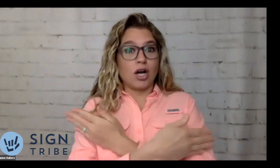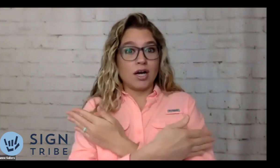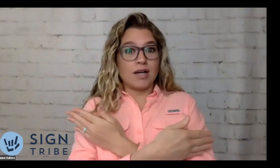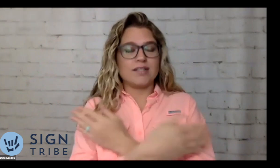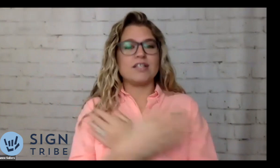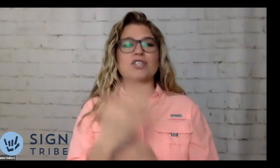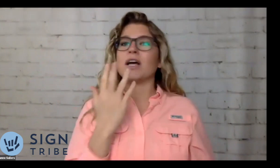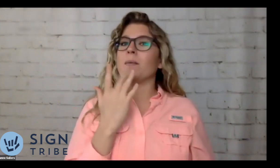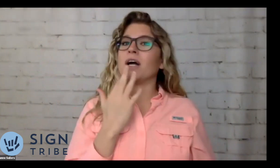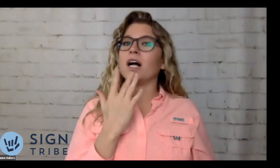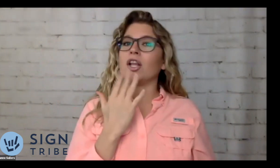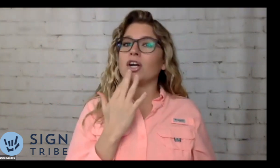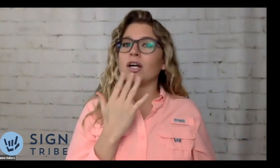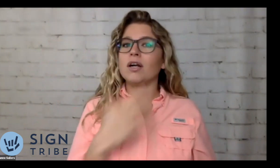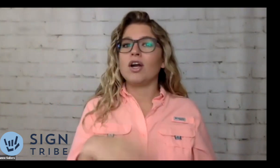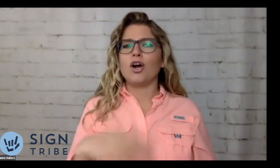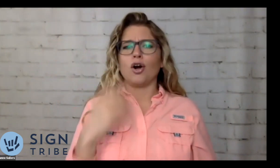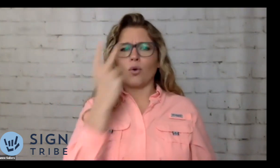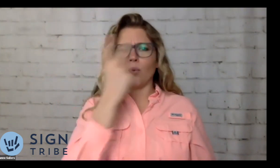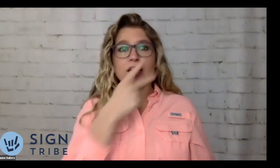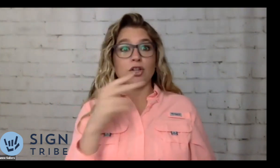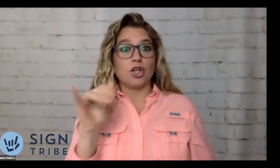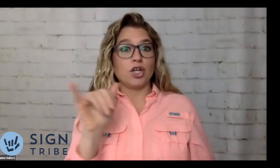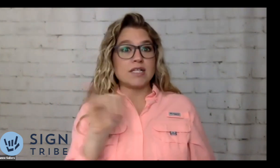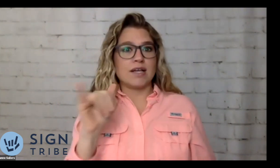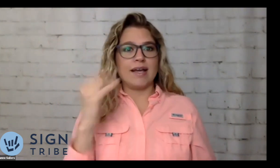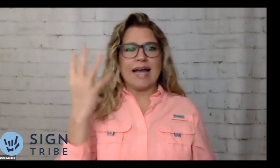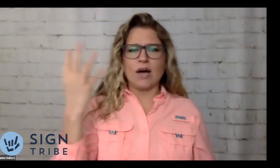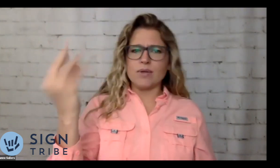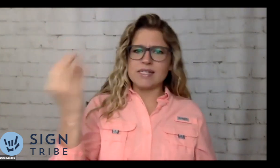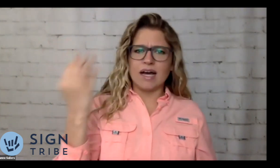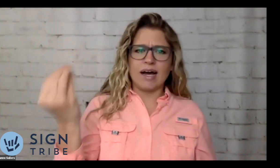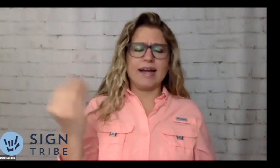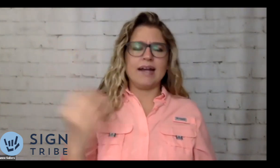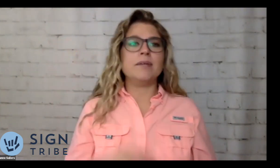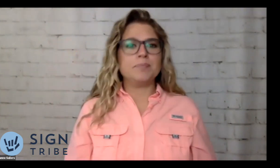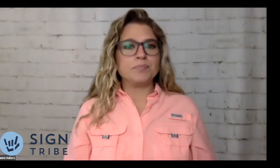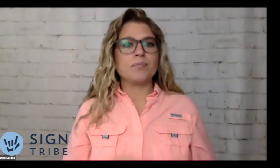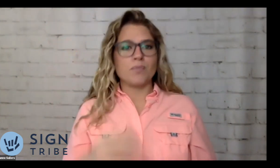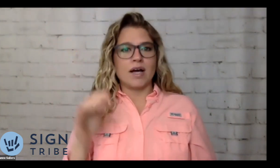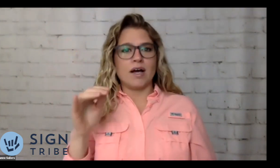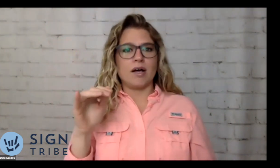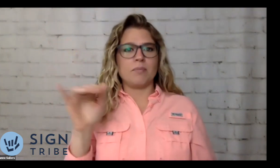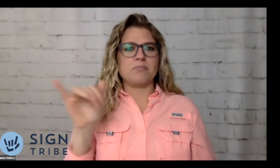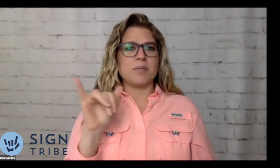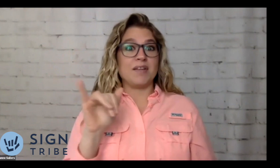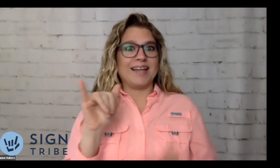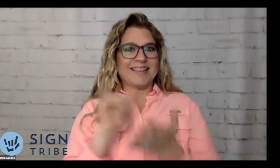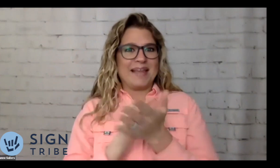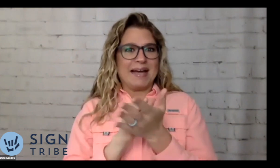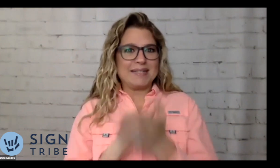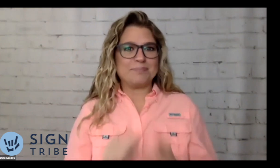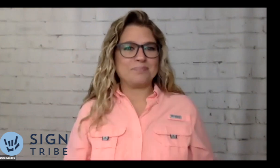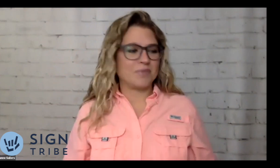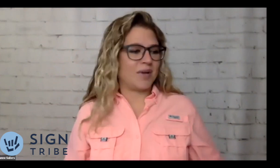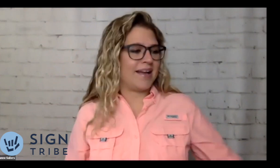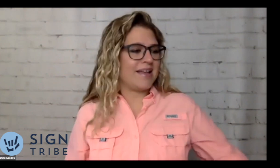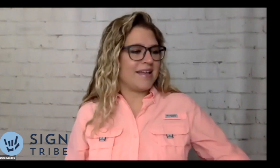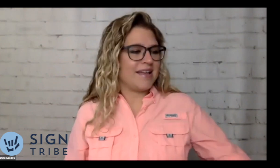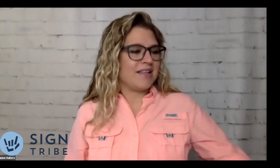to describe color or what it looks like outside, something like that. Okay,